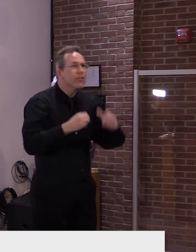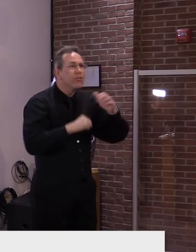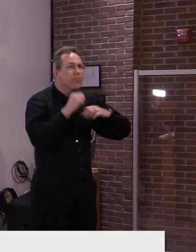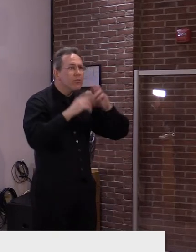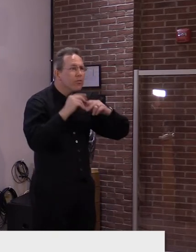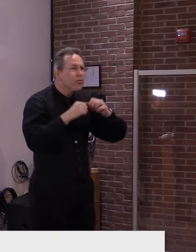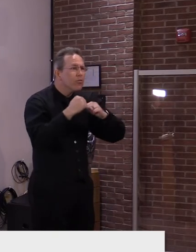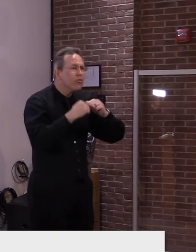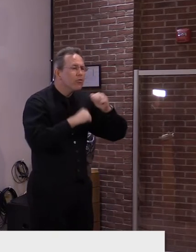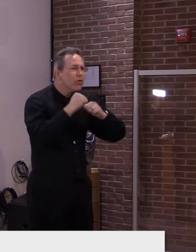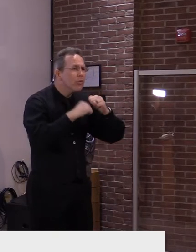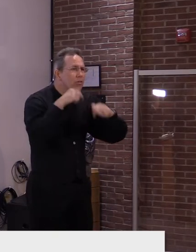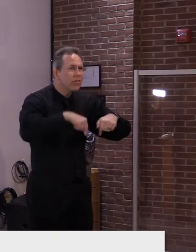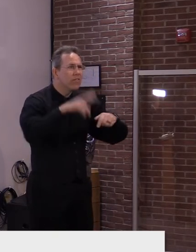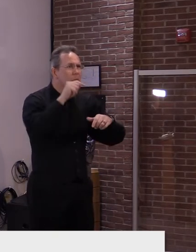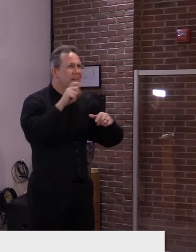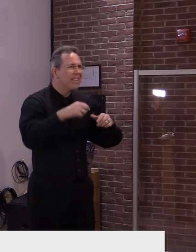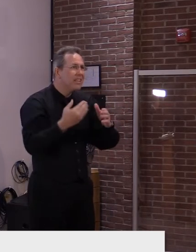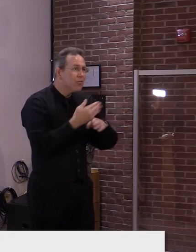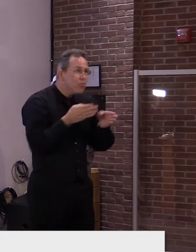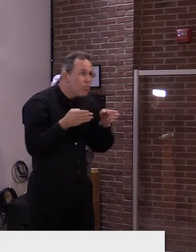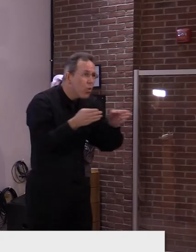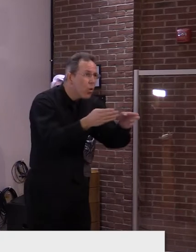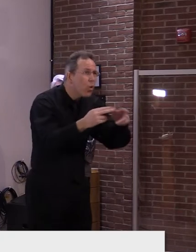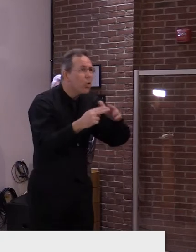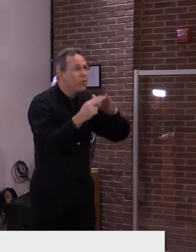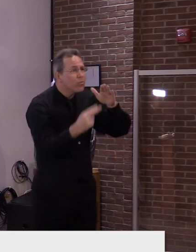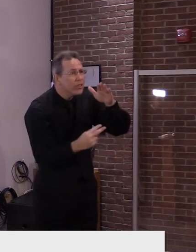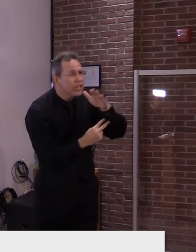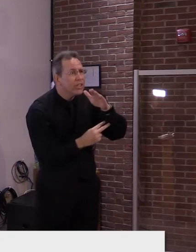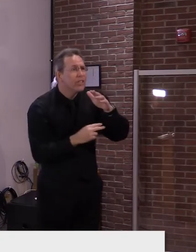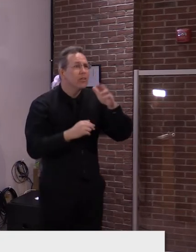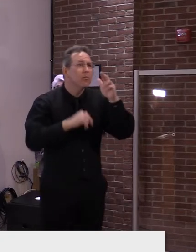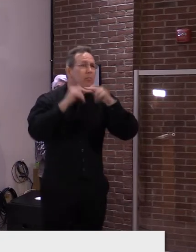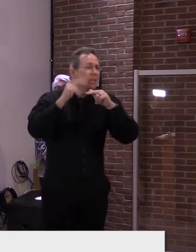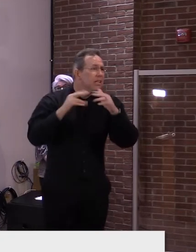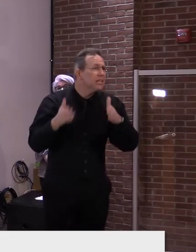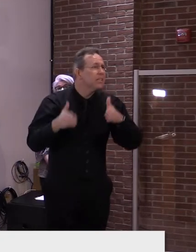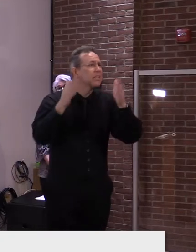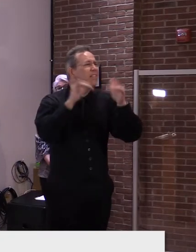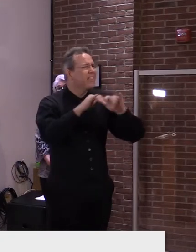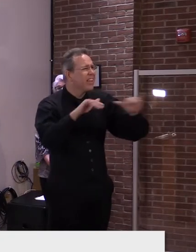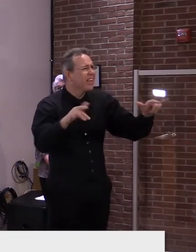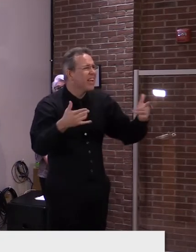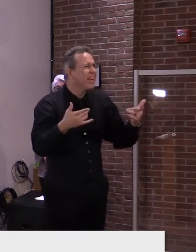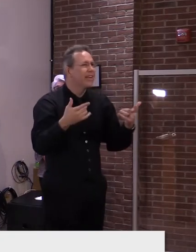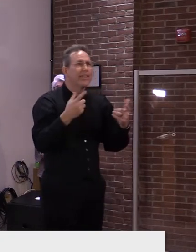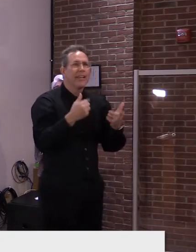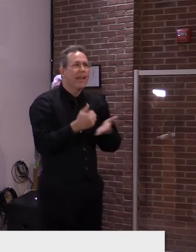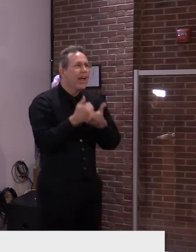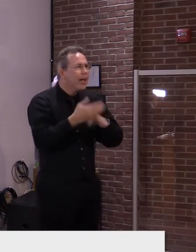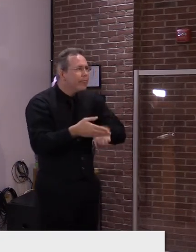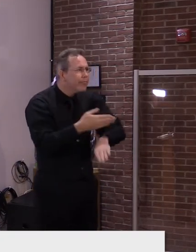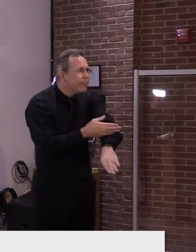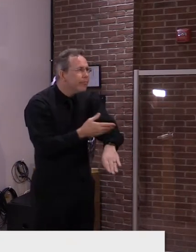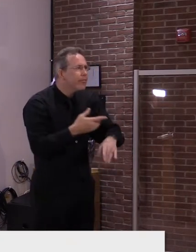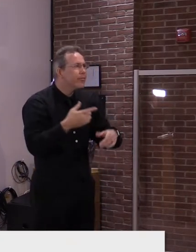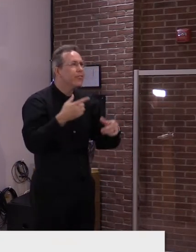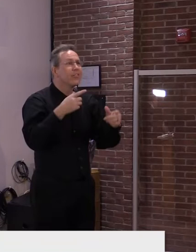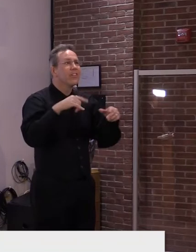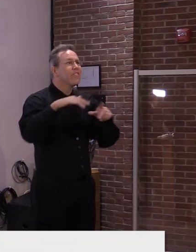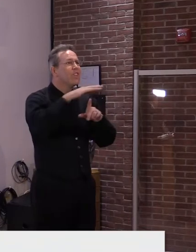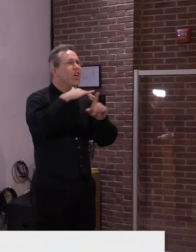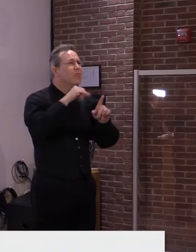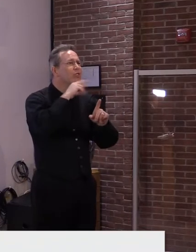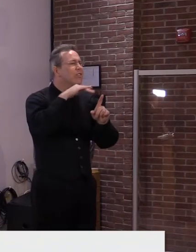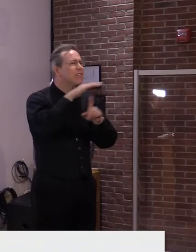forth, climate change initiatives, and things that we know we had some shortcomings in the past.